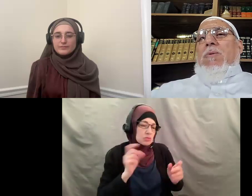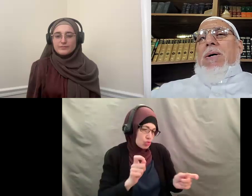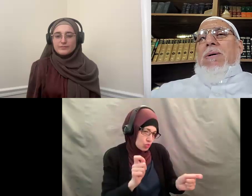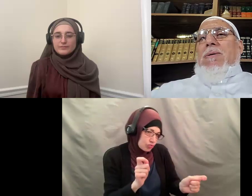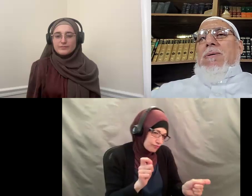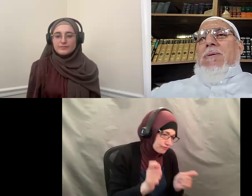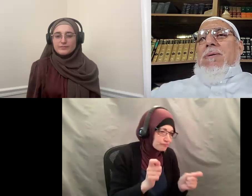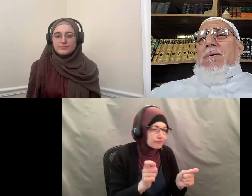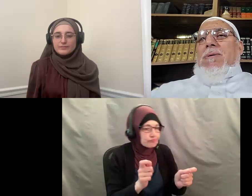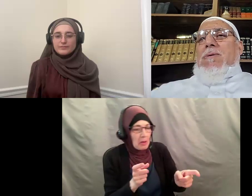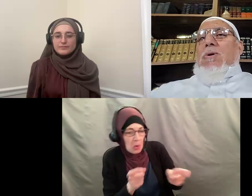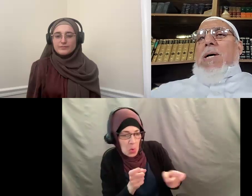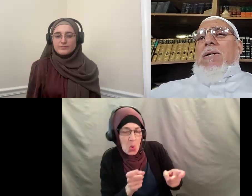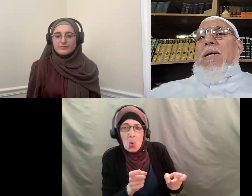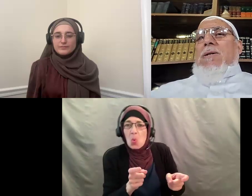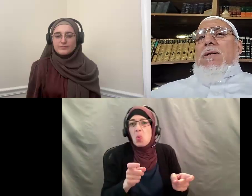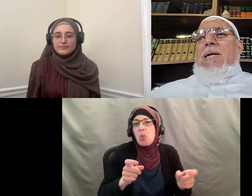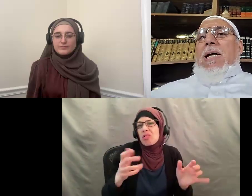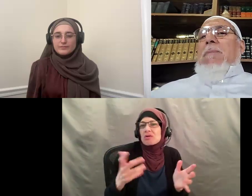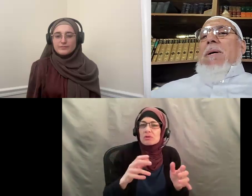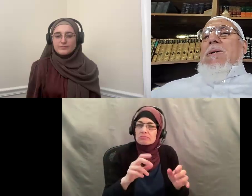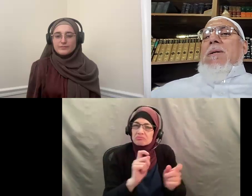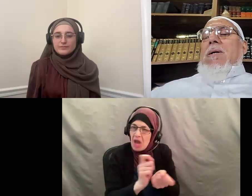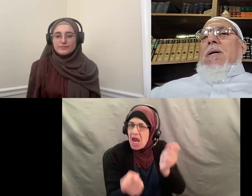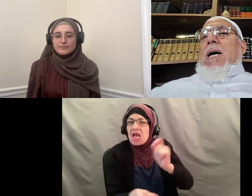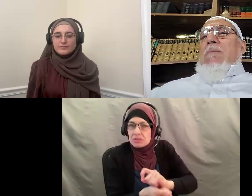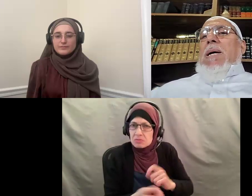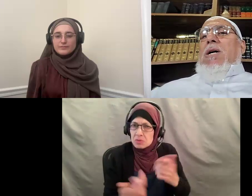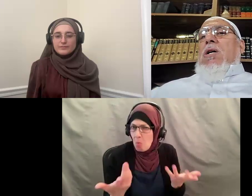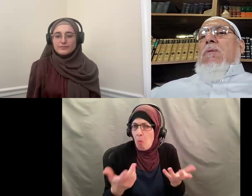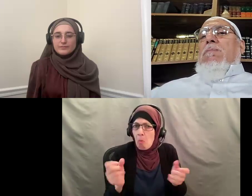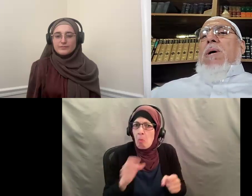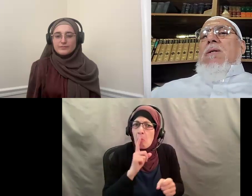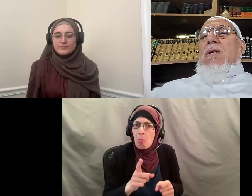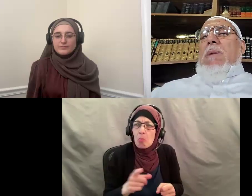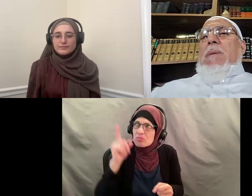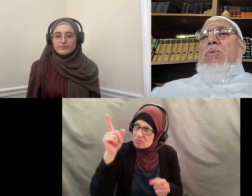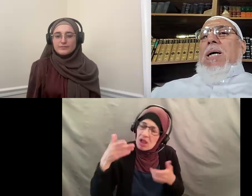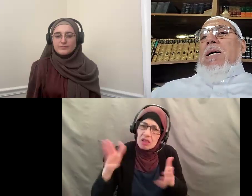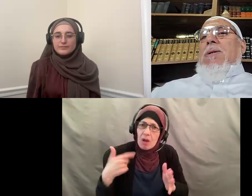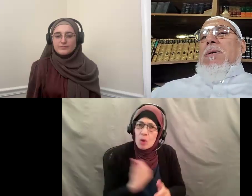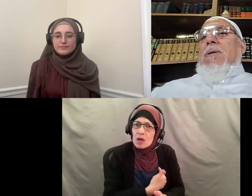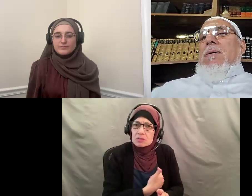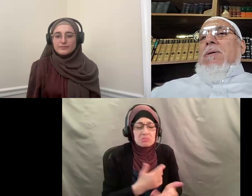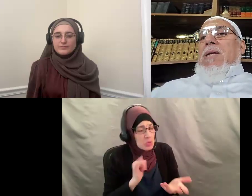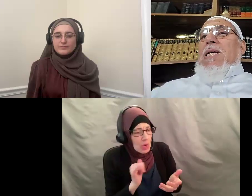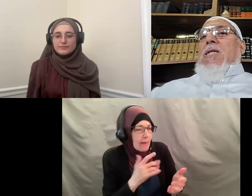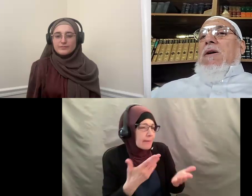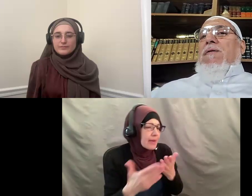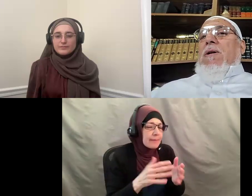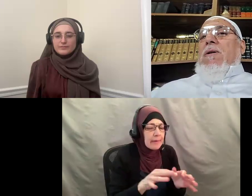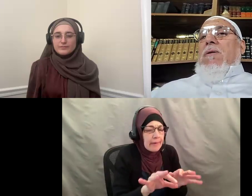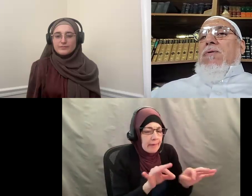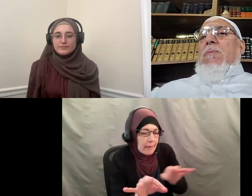re-engineer, if you will. So you can take certain elements and make a composite byproduct that